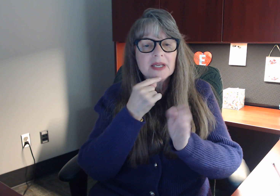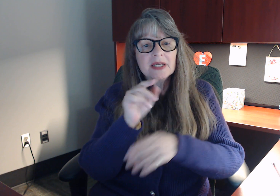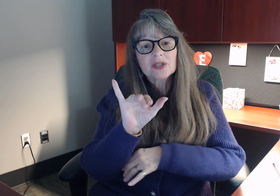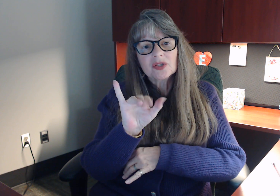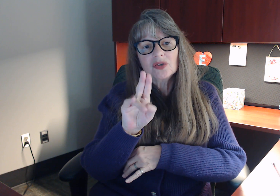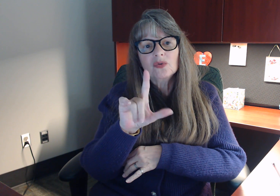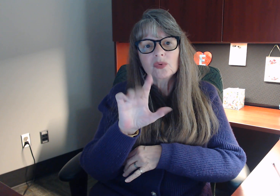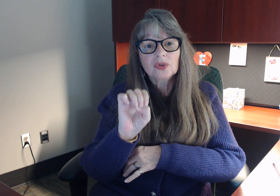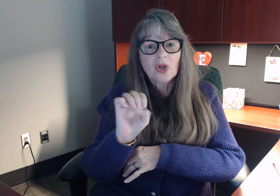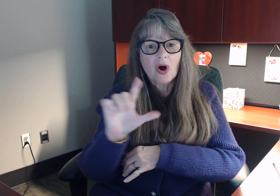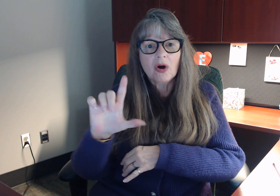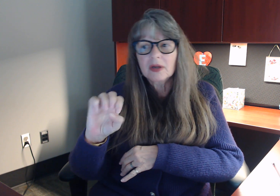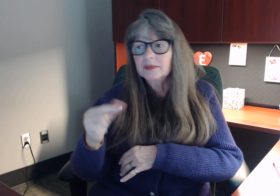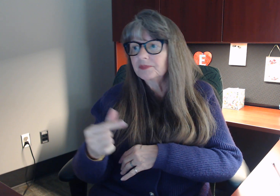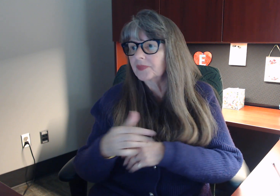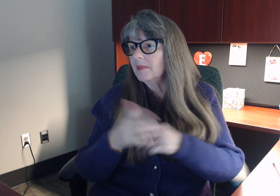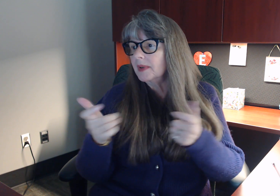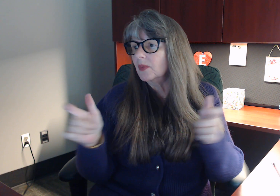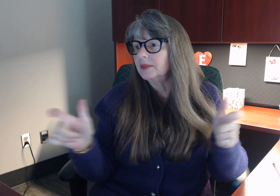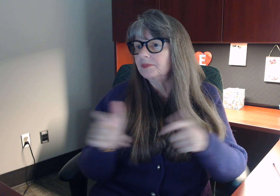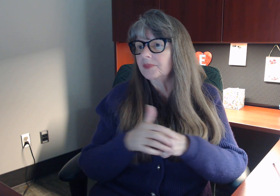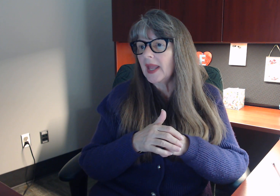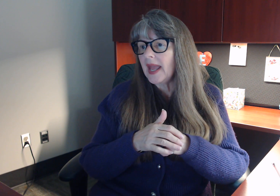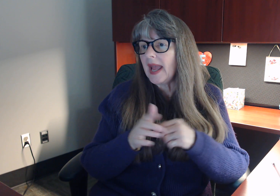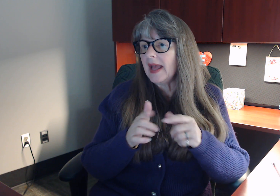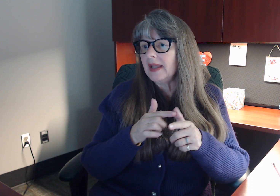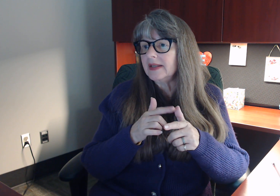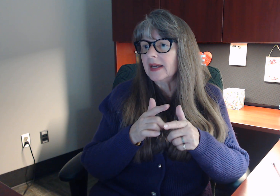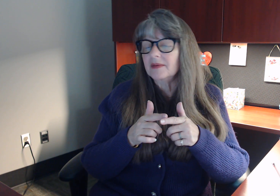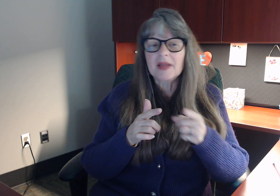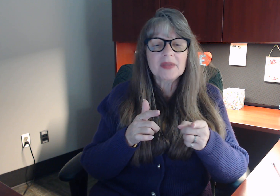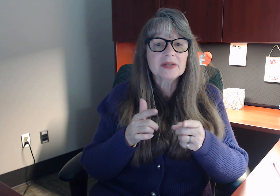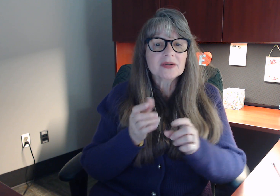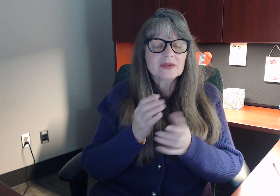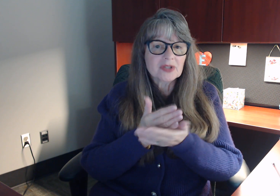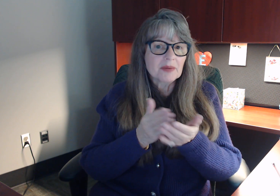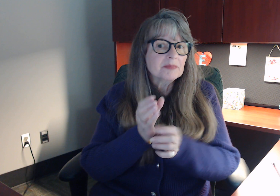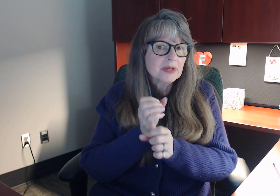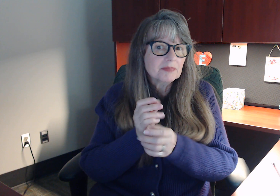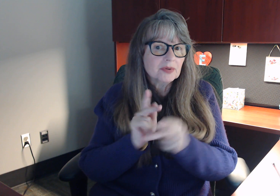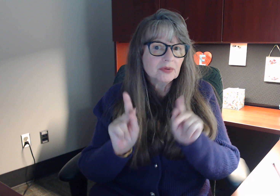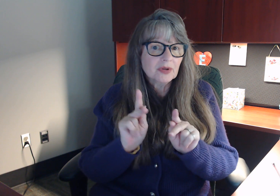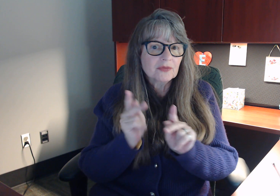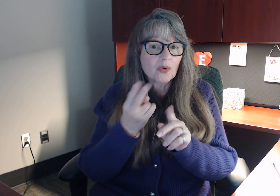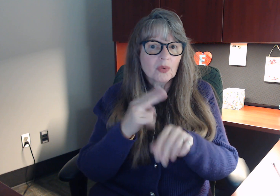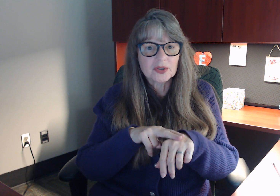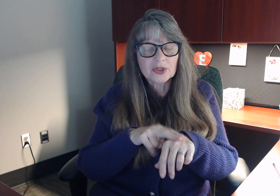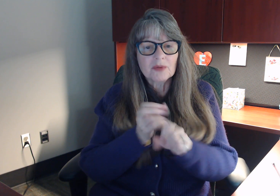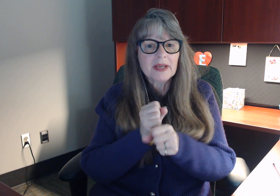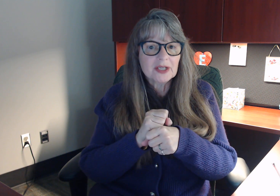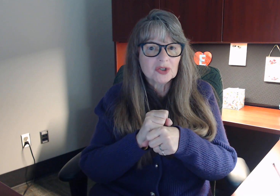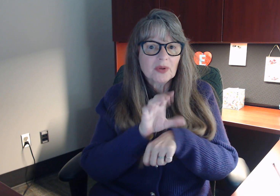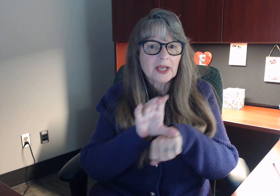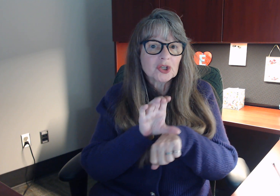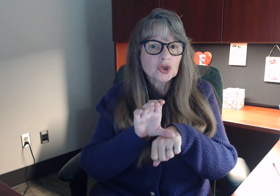it's the Yule log, a big one. And then some people, of course, make it into like a